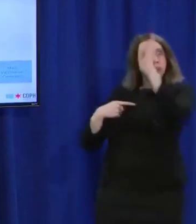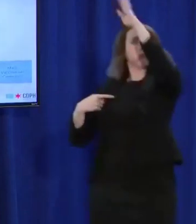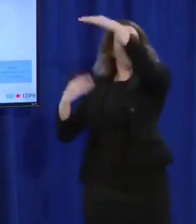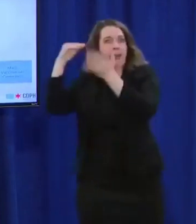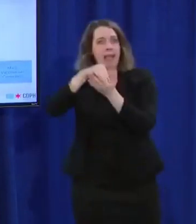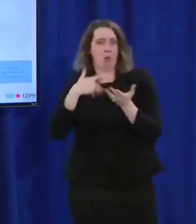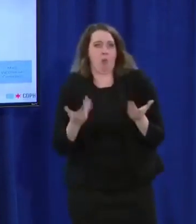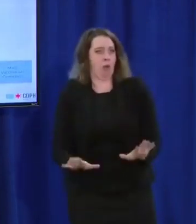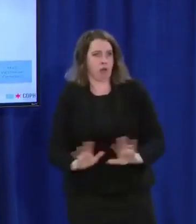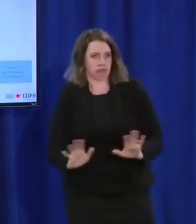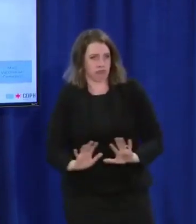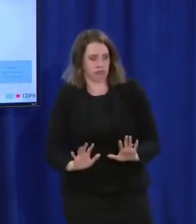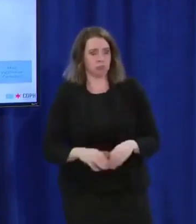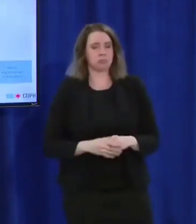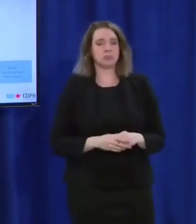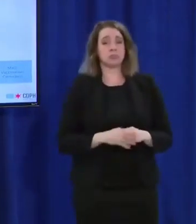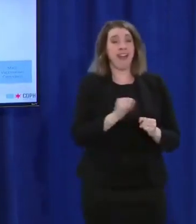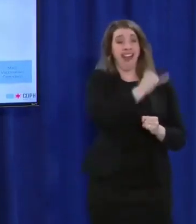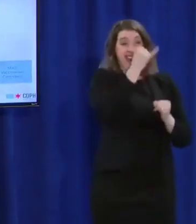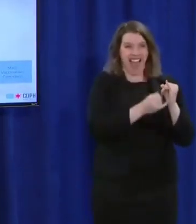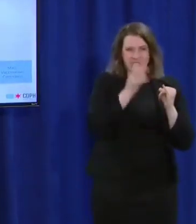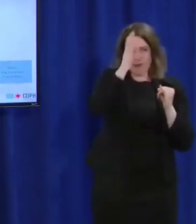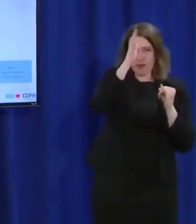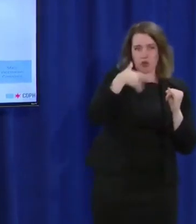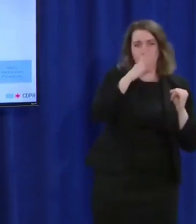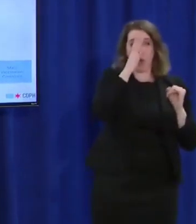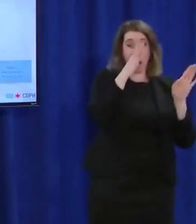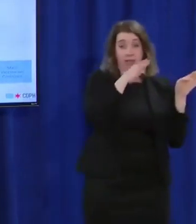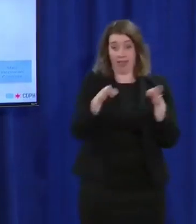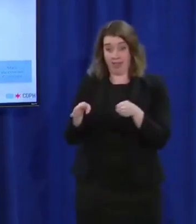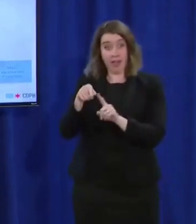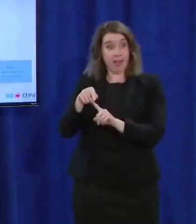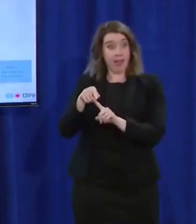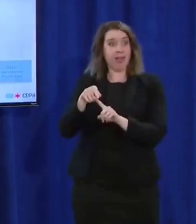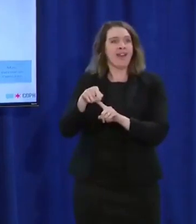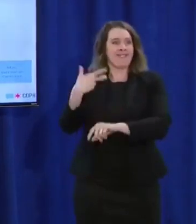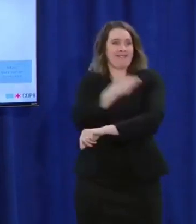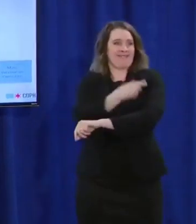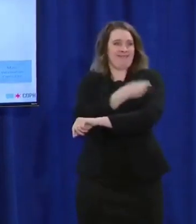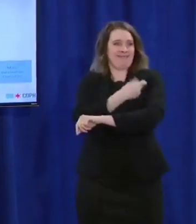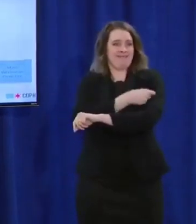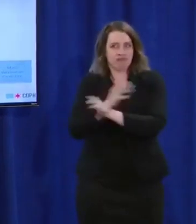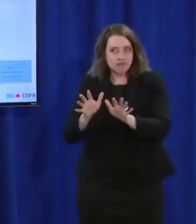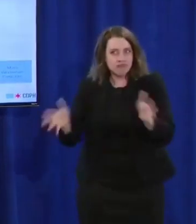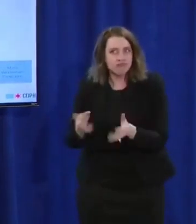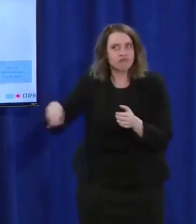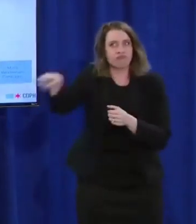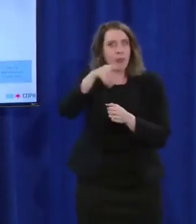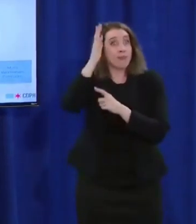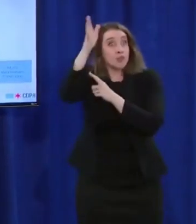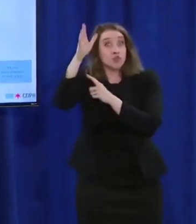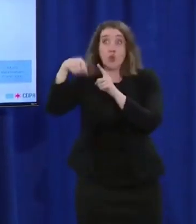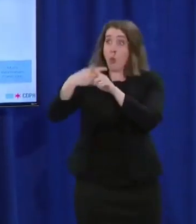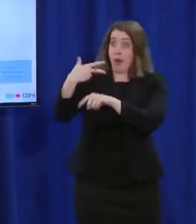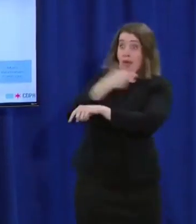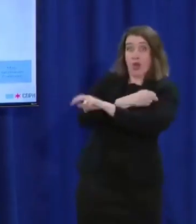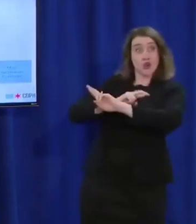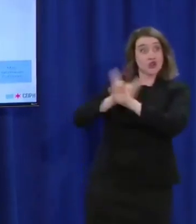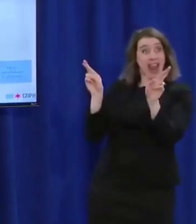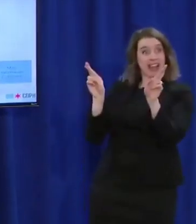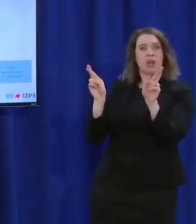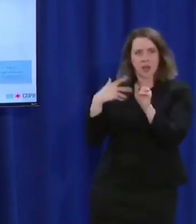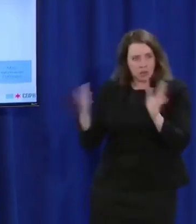back. And then finally, we'll be moving towards this mass vaccination campaign, continuing to follow. And I want you to know that CDPH